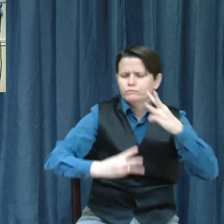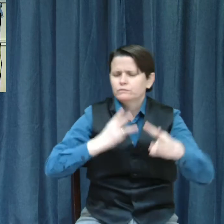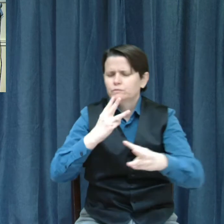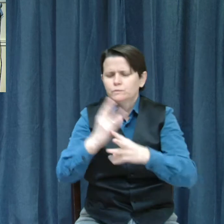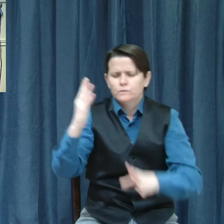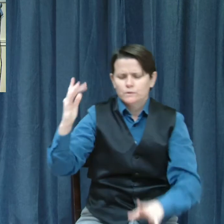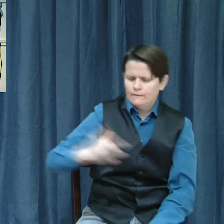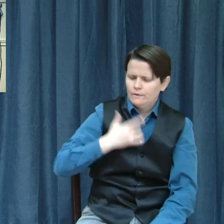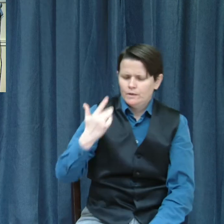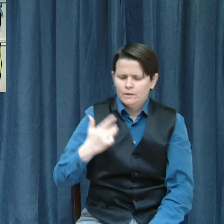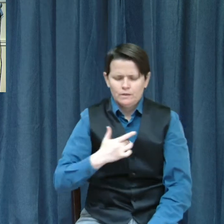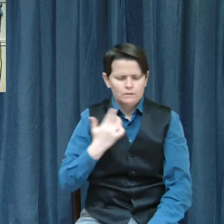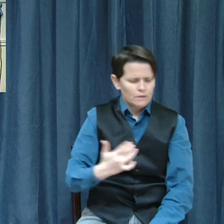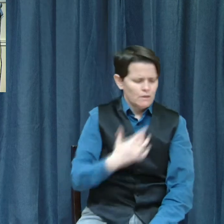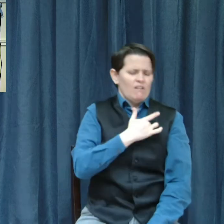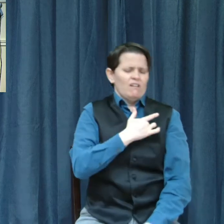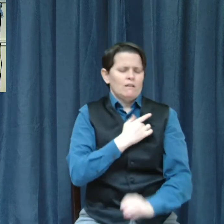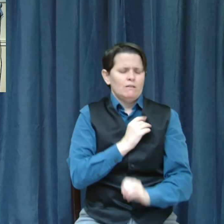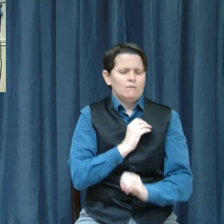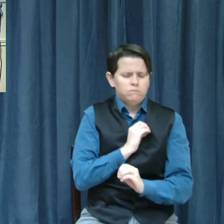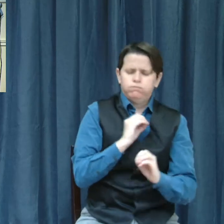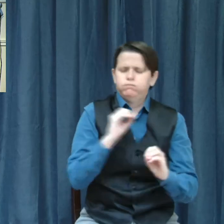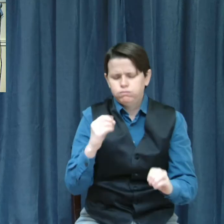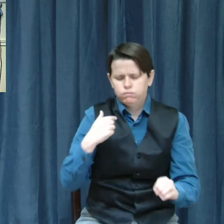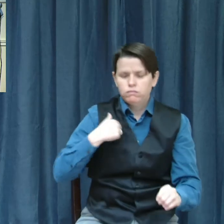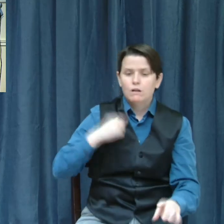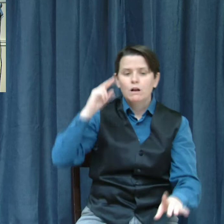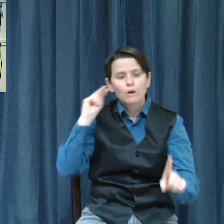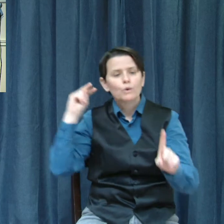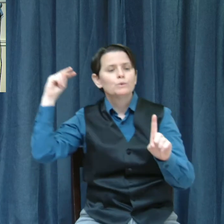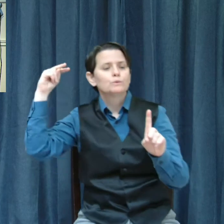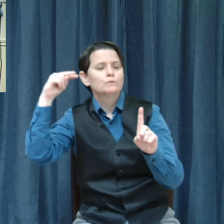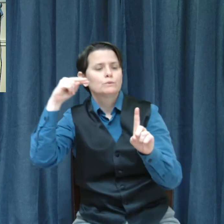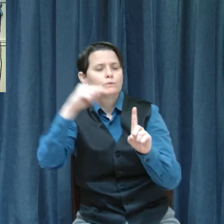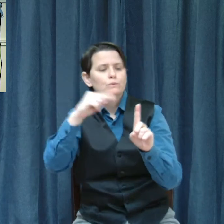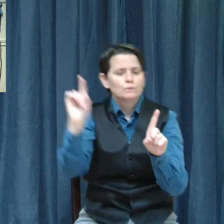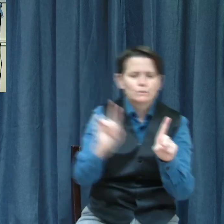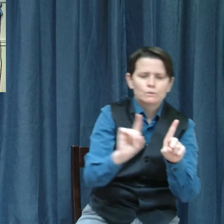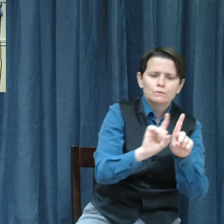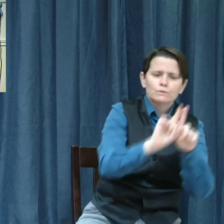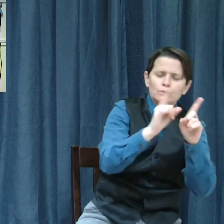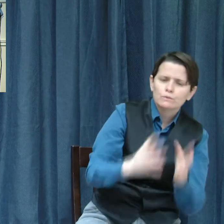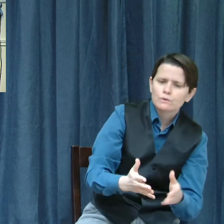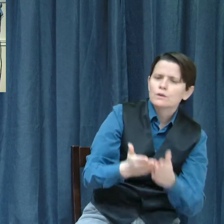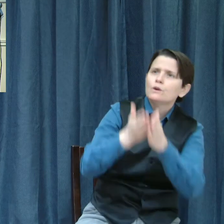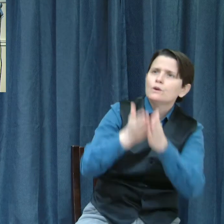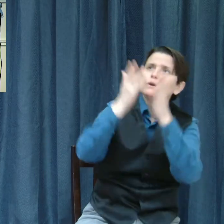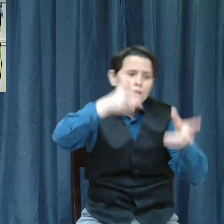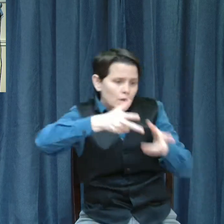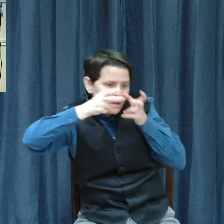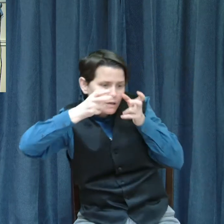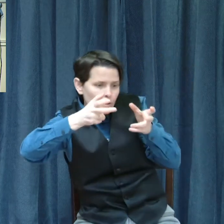heartless, I will see you, hear you, reach you.